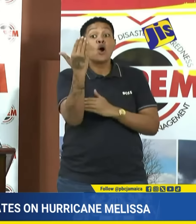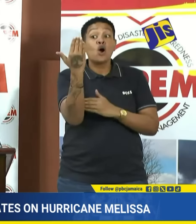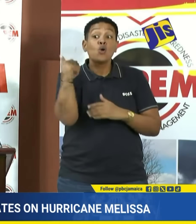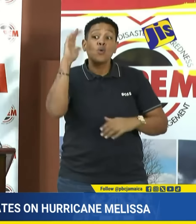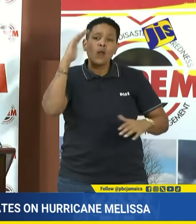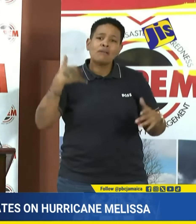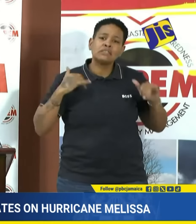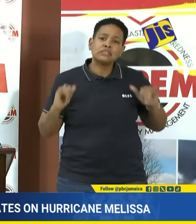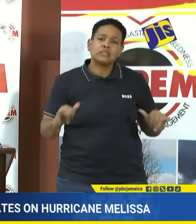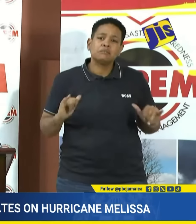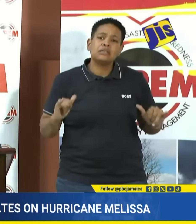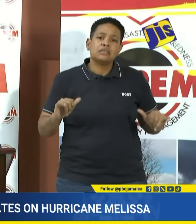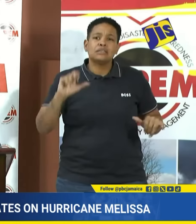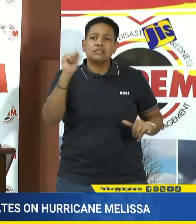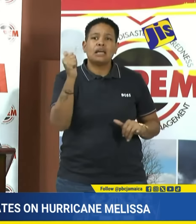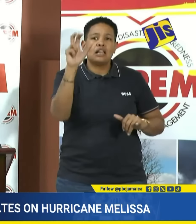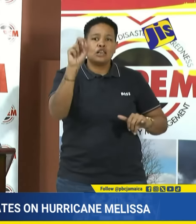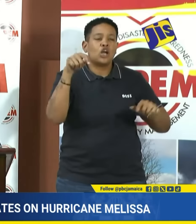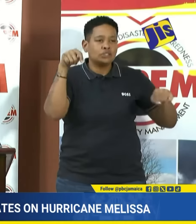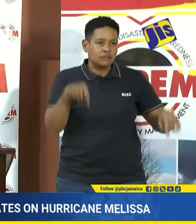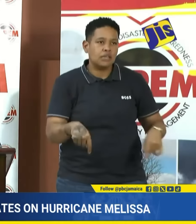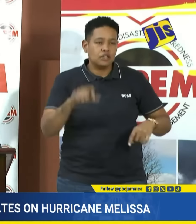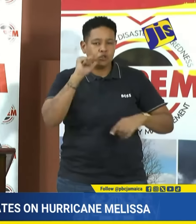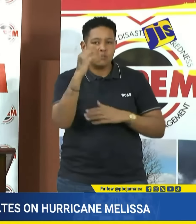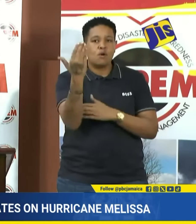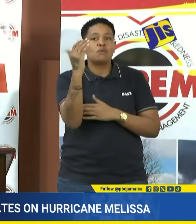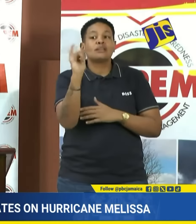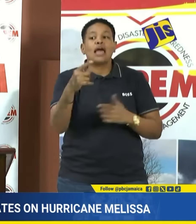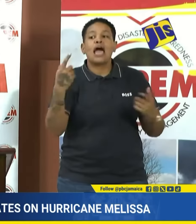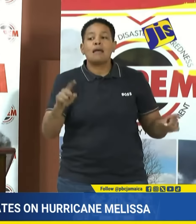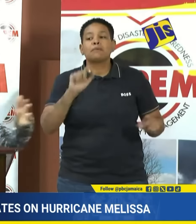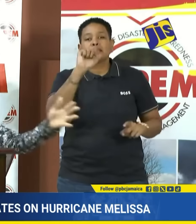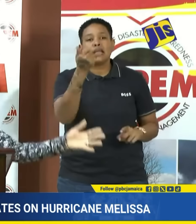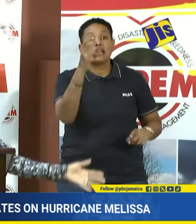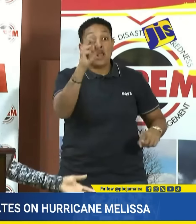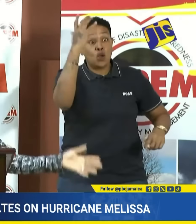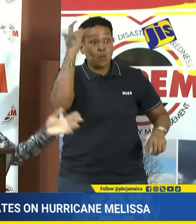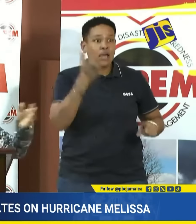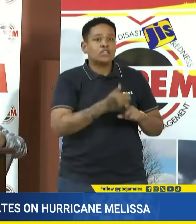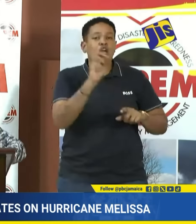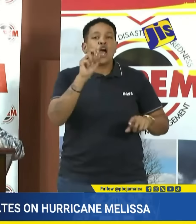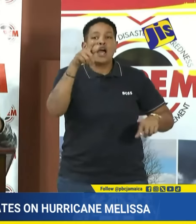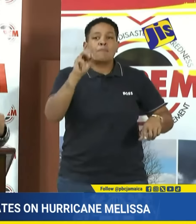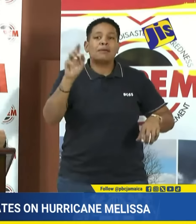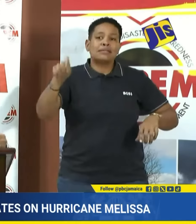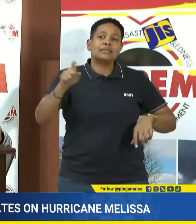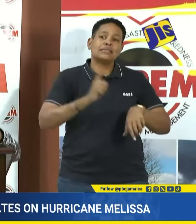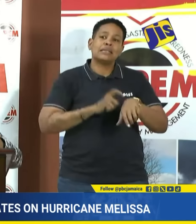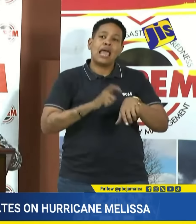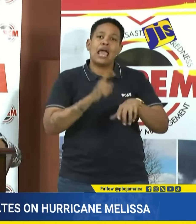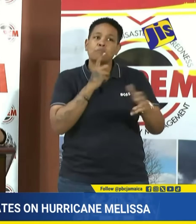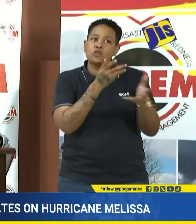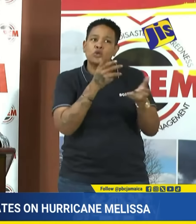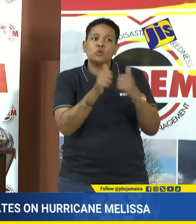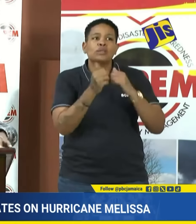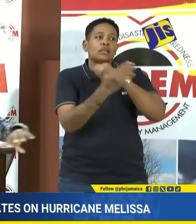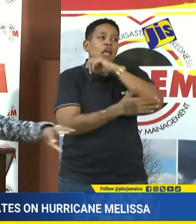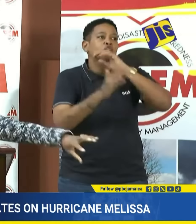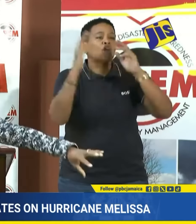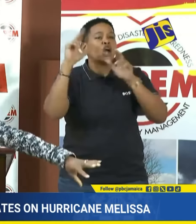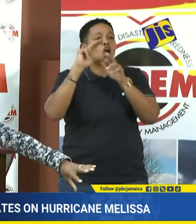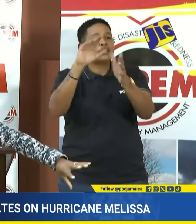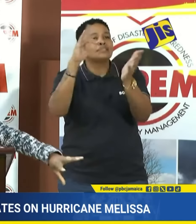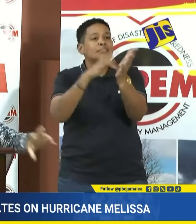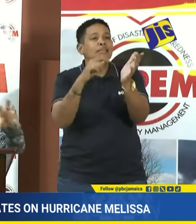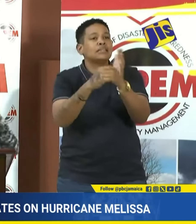morning we'll have our usual 10:30 briefing. Now that happens at 10:30 because ODPEM needs time to liaise with the National Hurricane